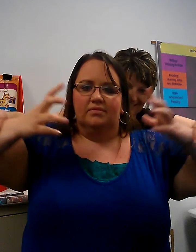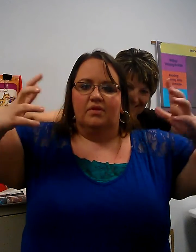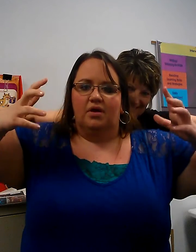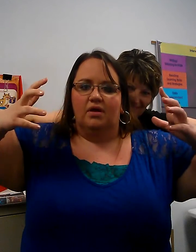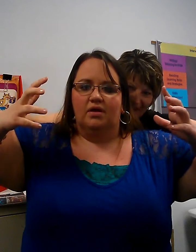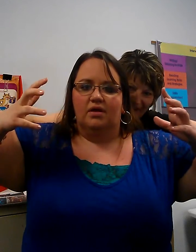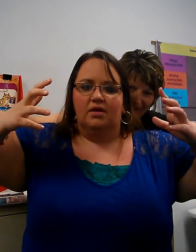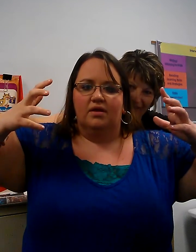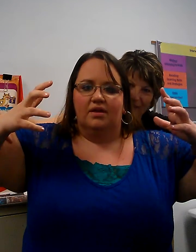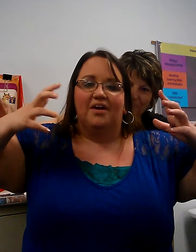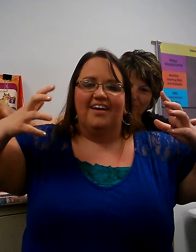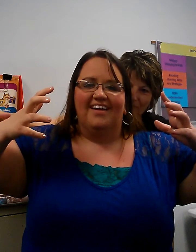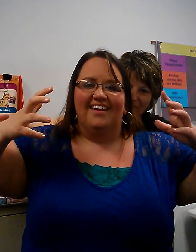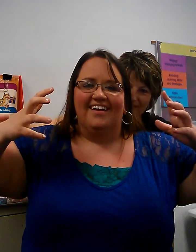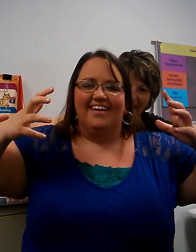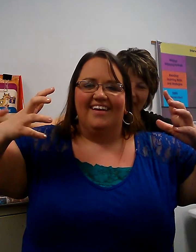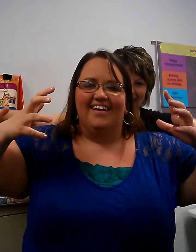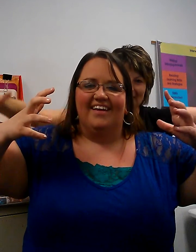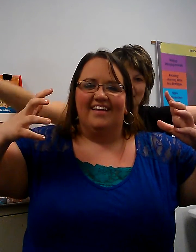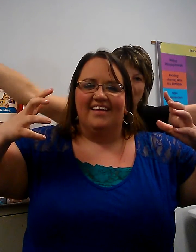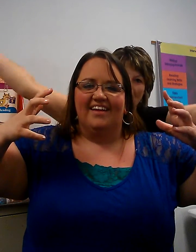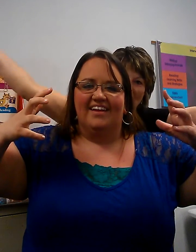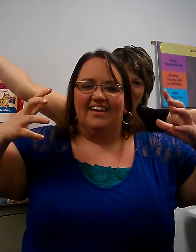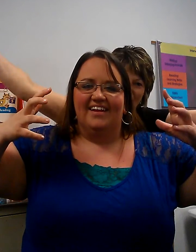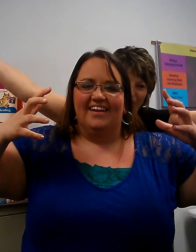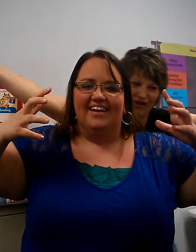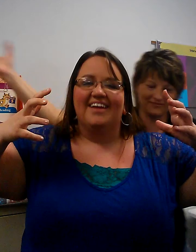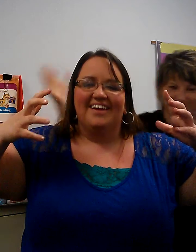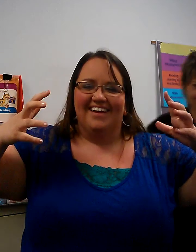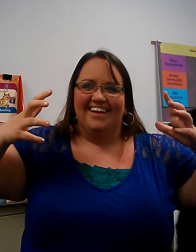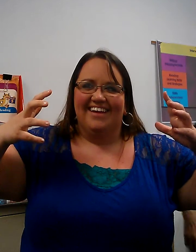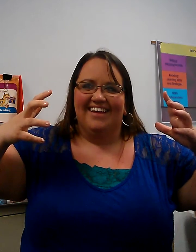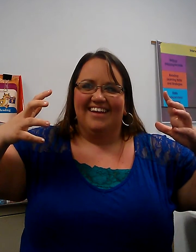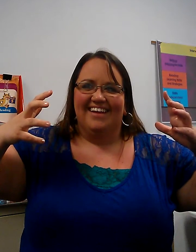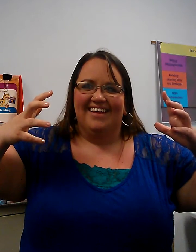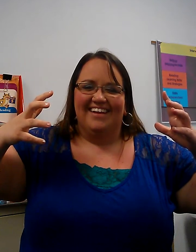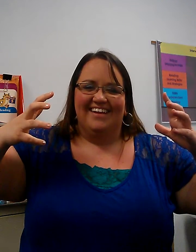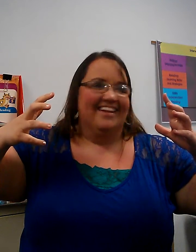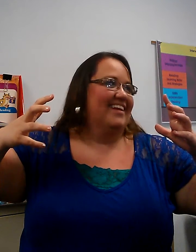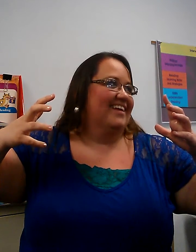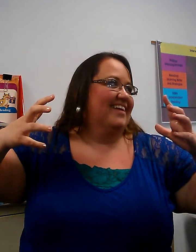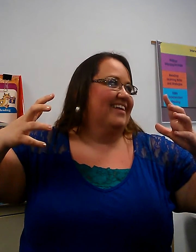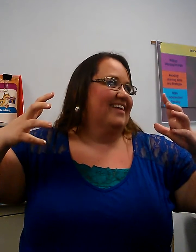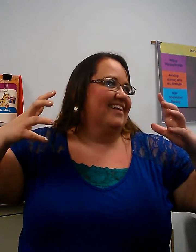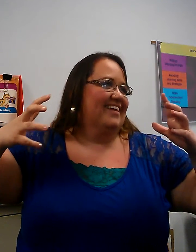So, for example, if you're a homeowner and you participate in this program and you borrowed money from a bank, if you